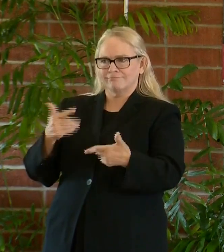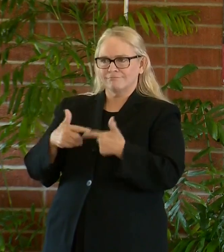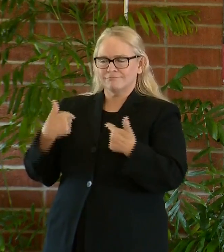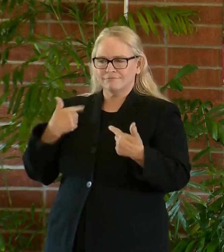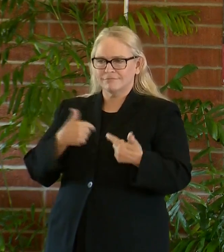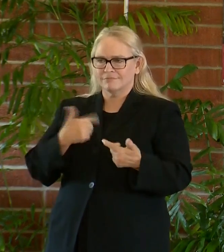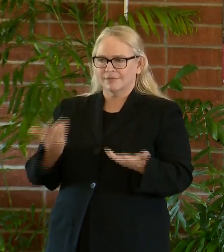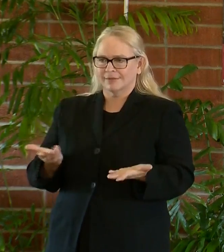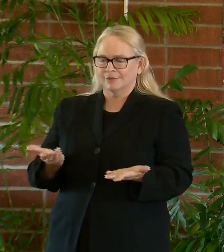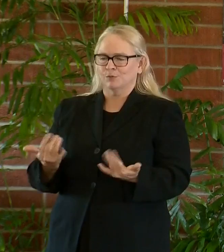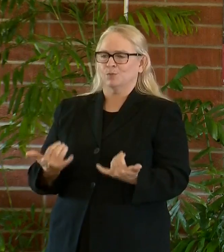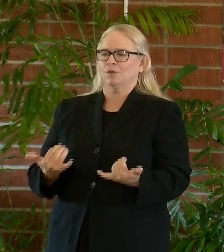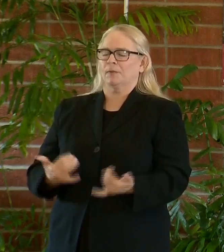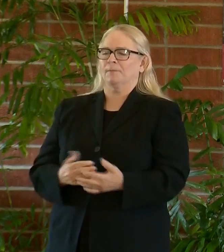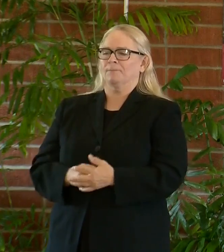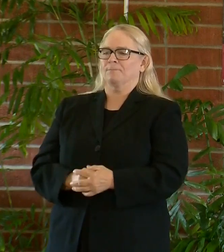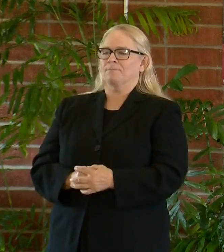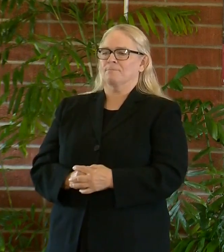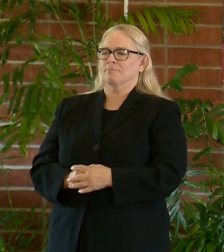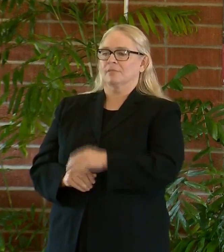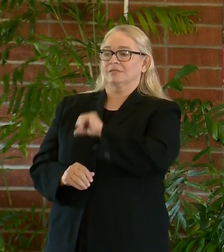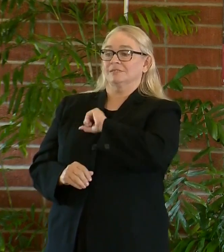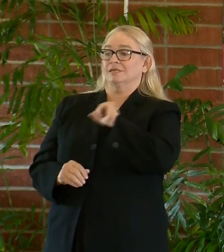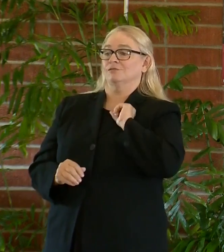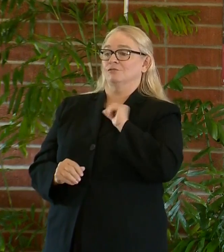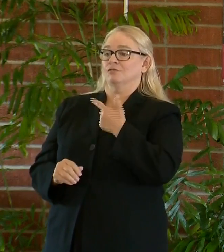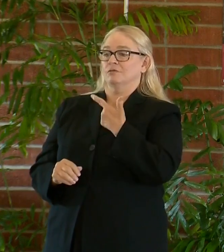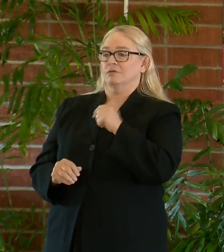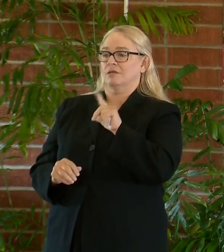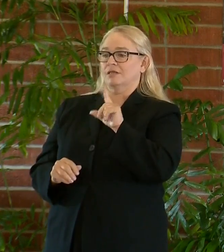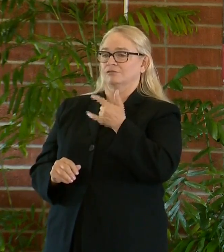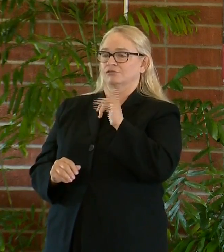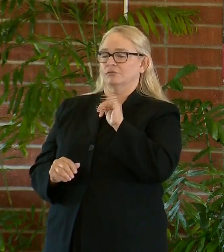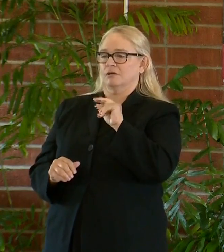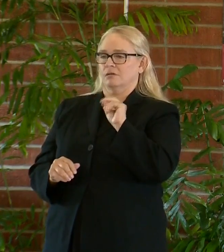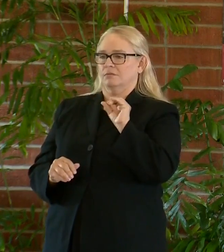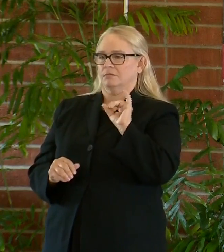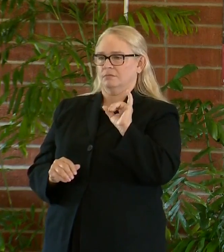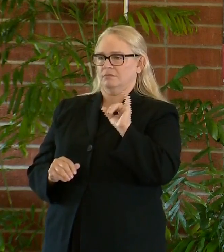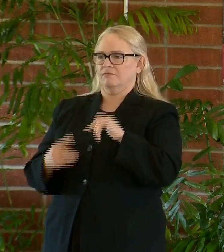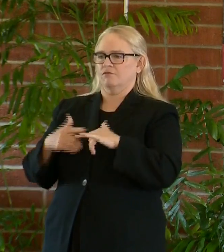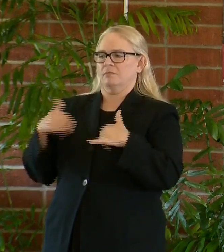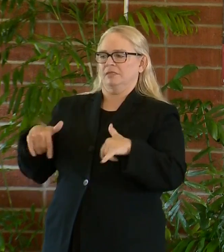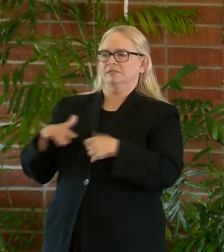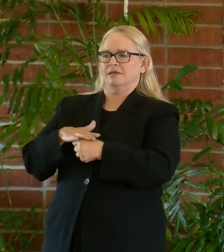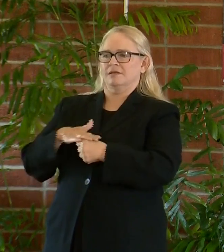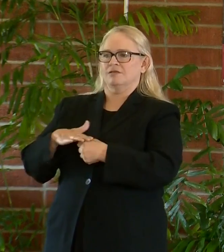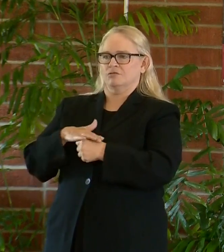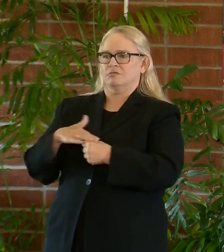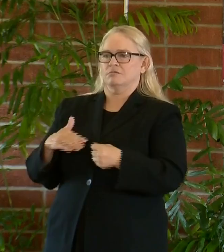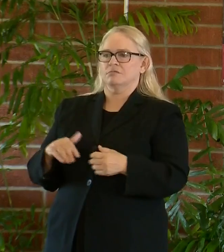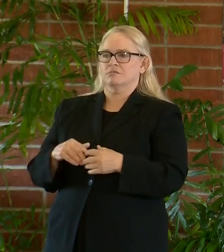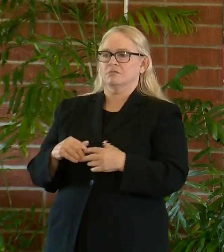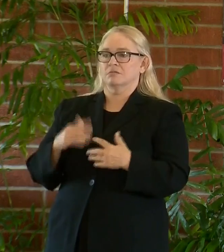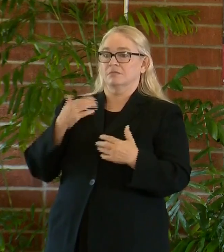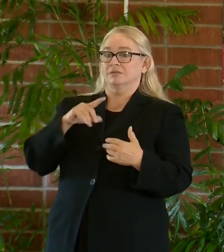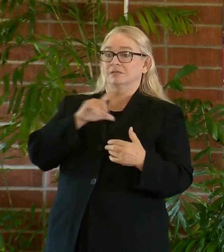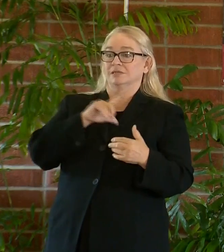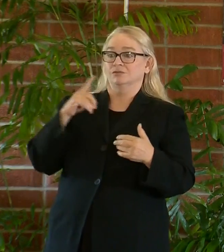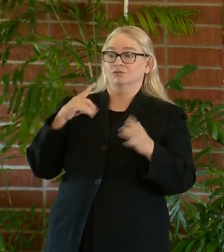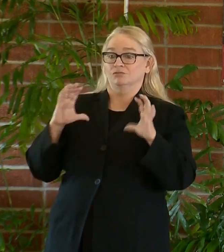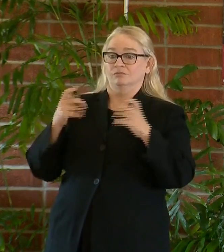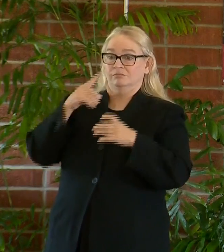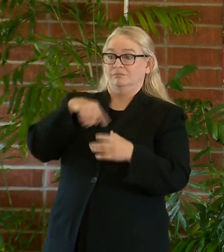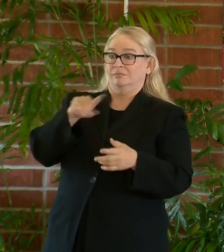Galgiani. The legislature has to confer and meet as it relates to